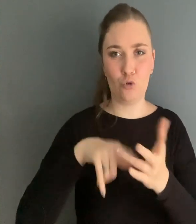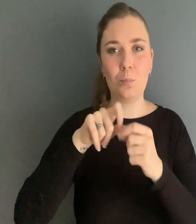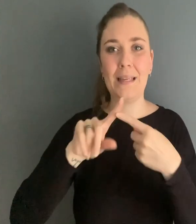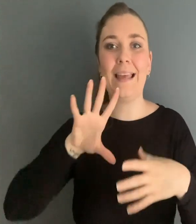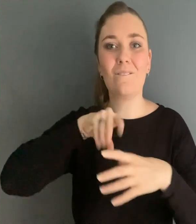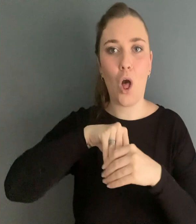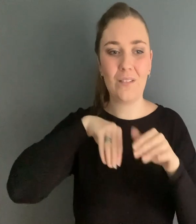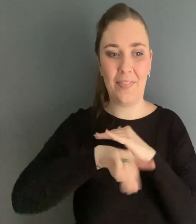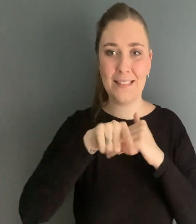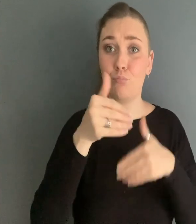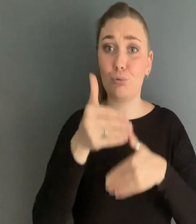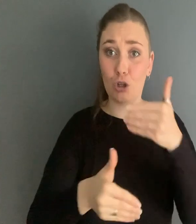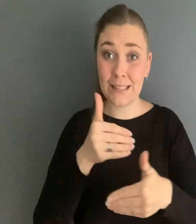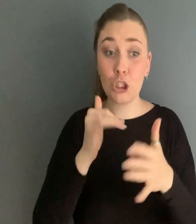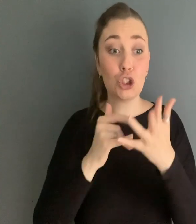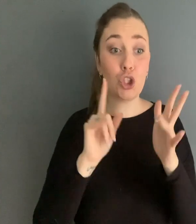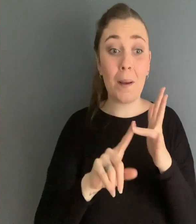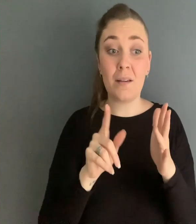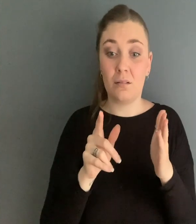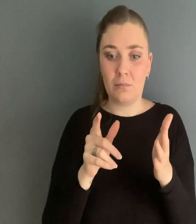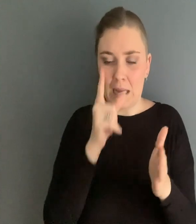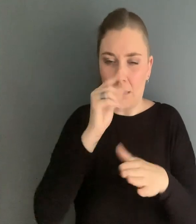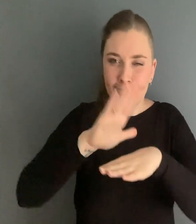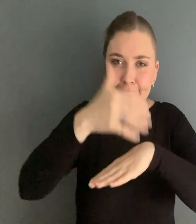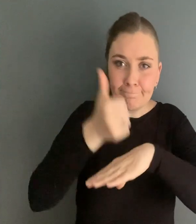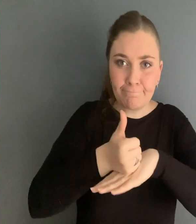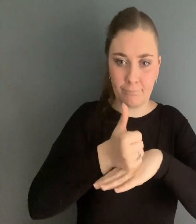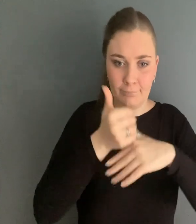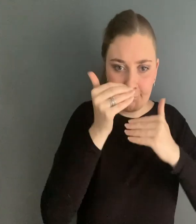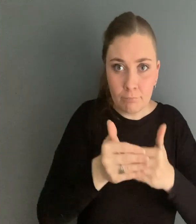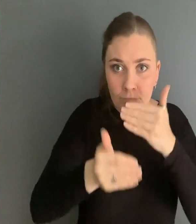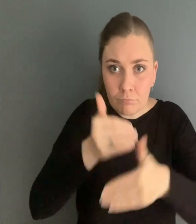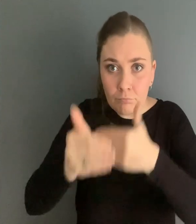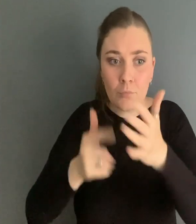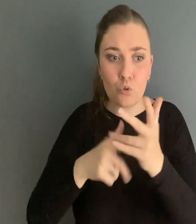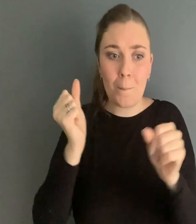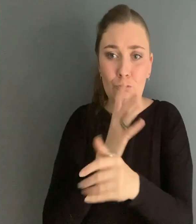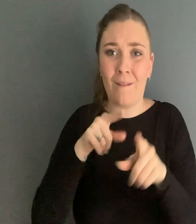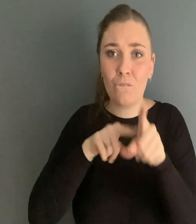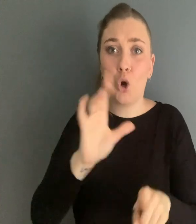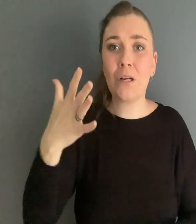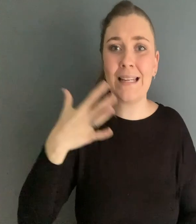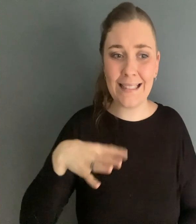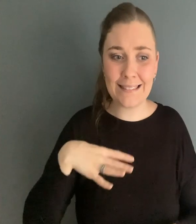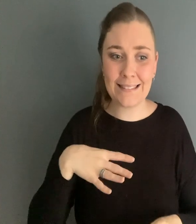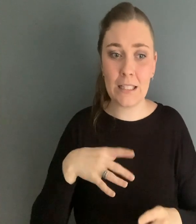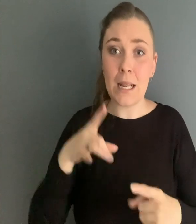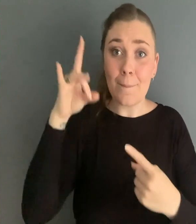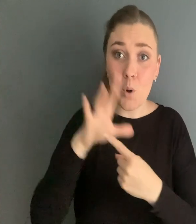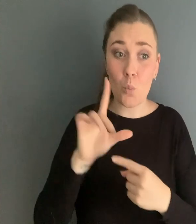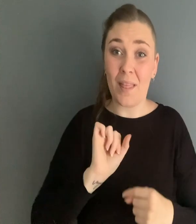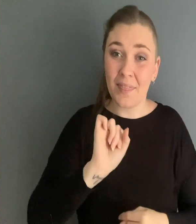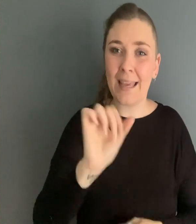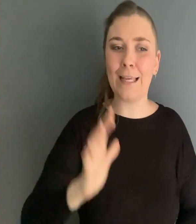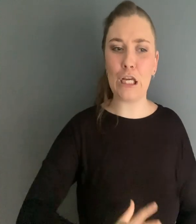involved in this process so that measures can be put in place to meet their needs and appeal to their interests